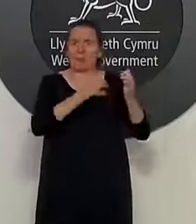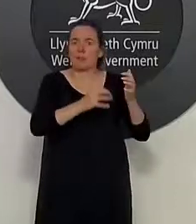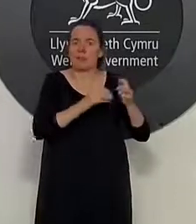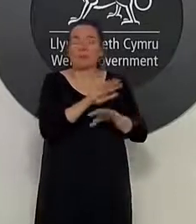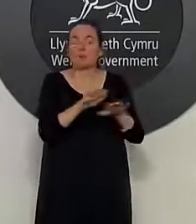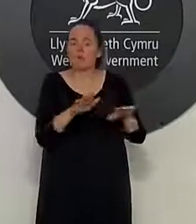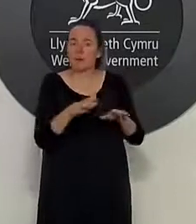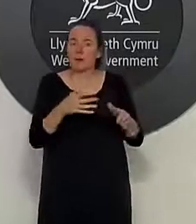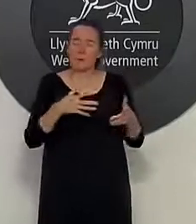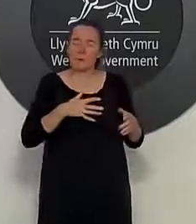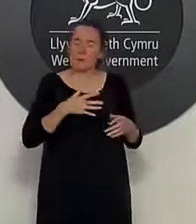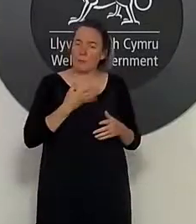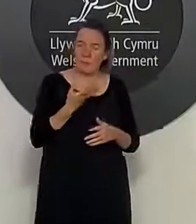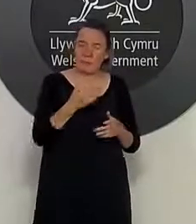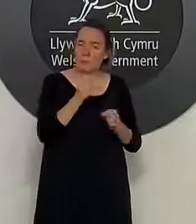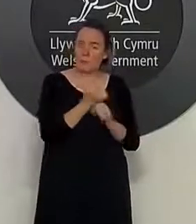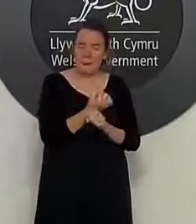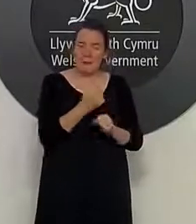to rent or buy.